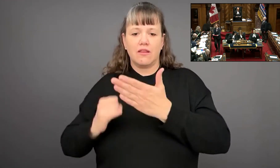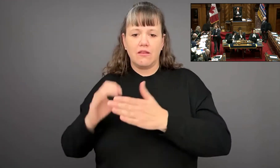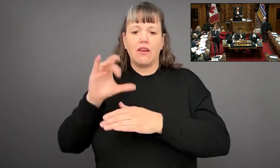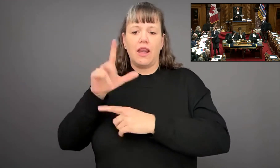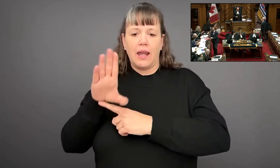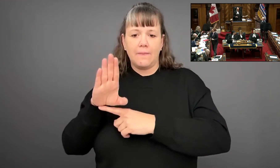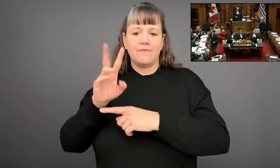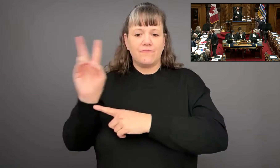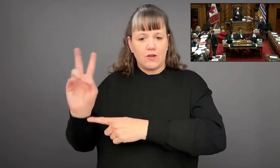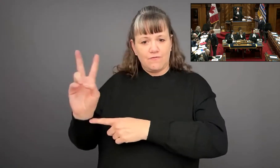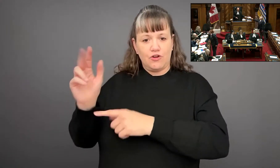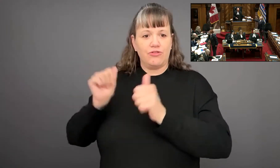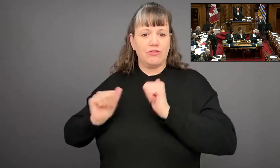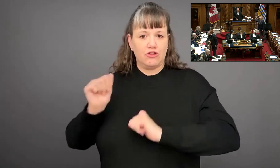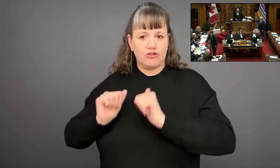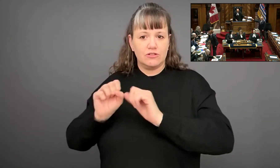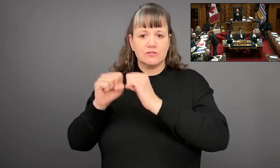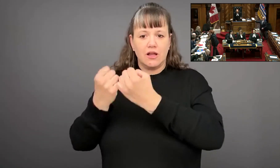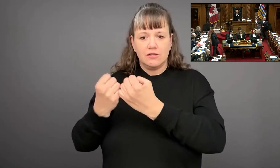Humane Society.